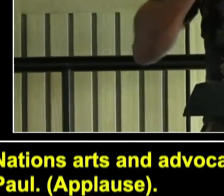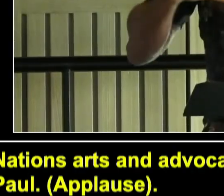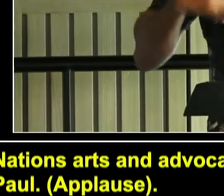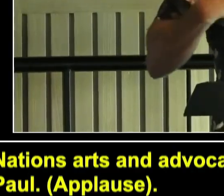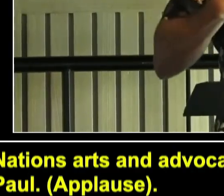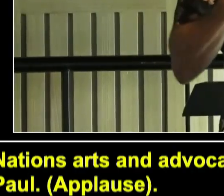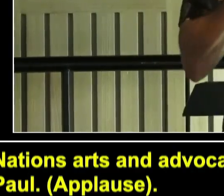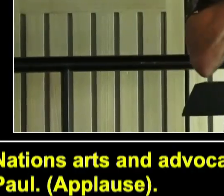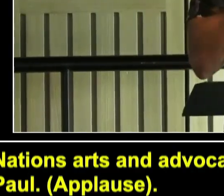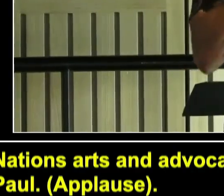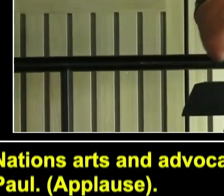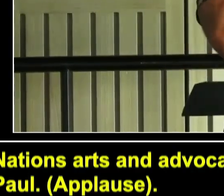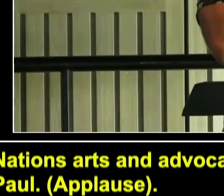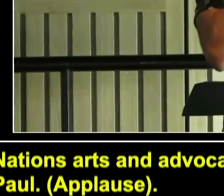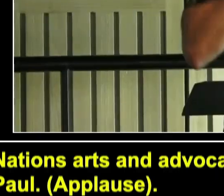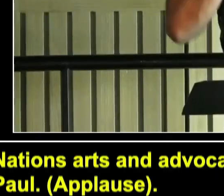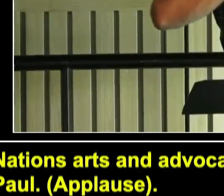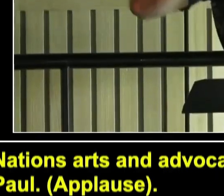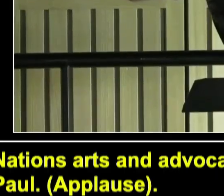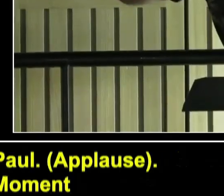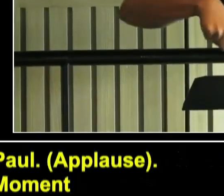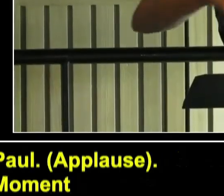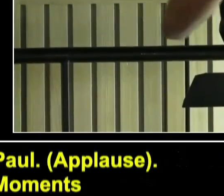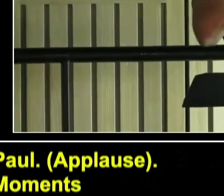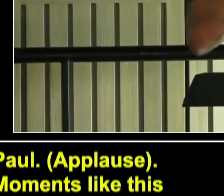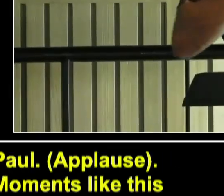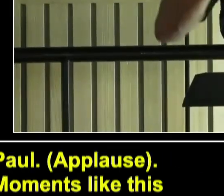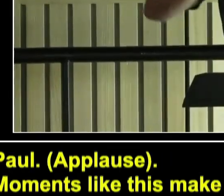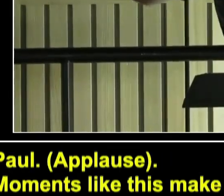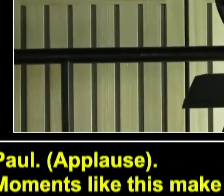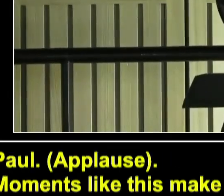And moments like this make me feel truly, truly